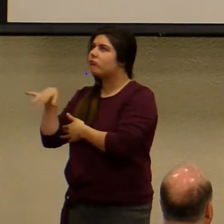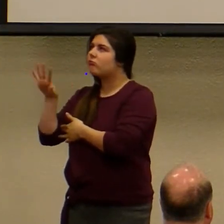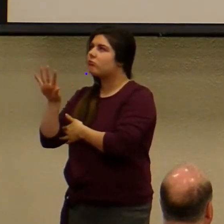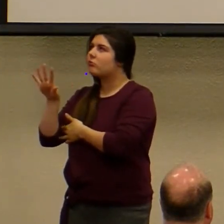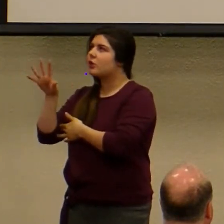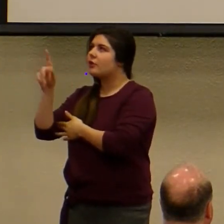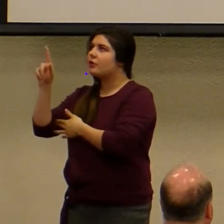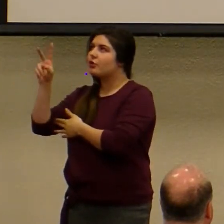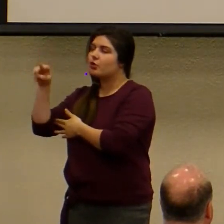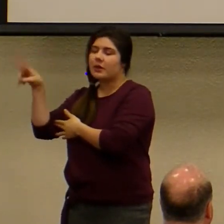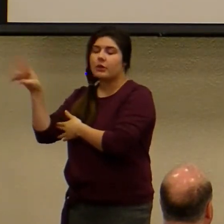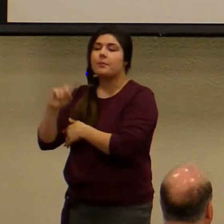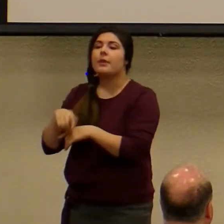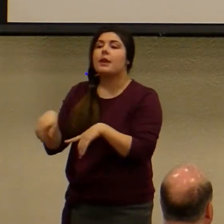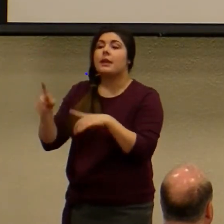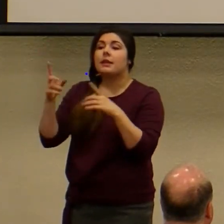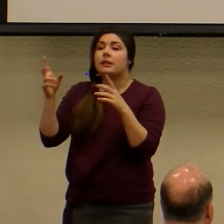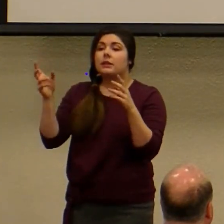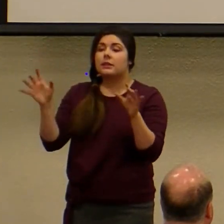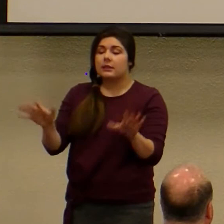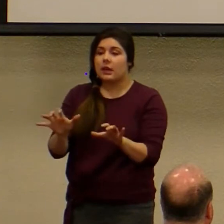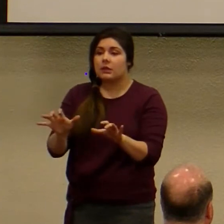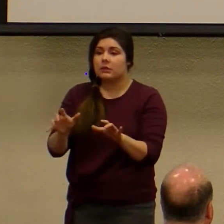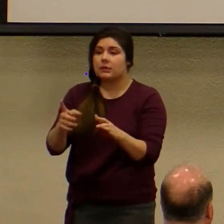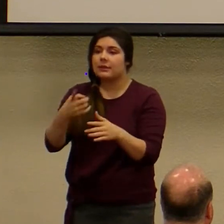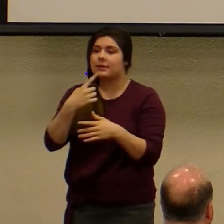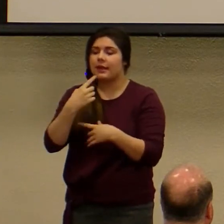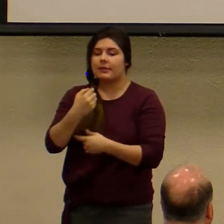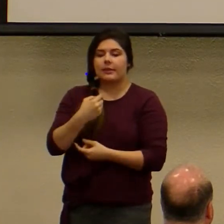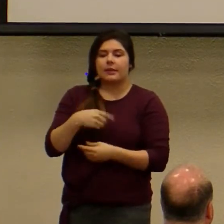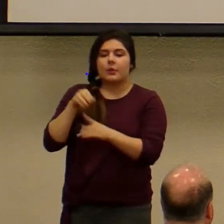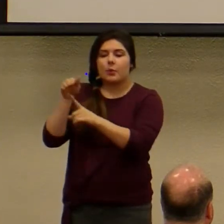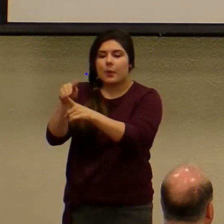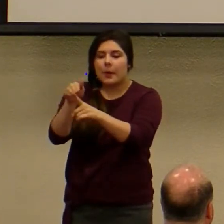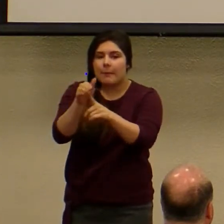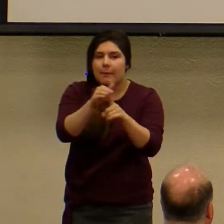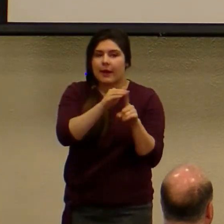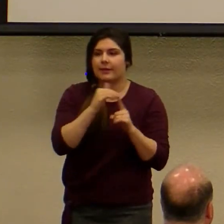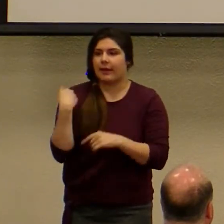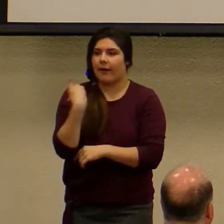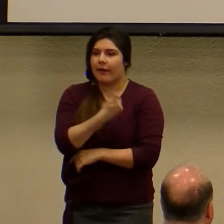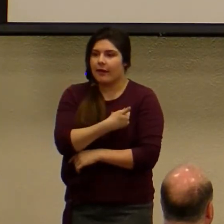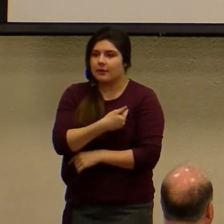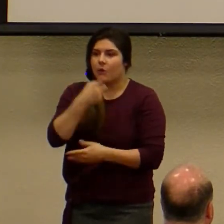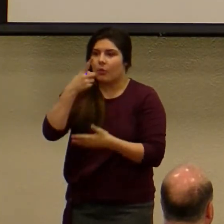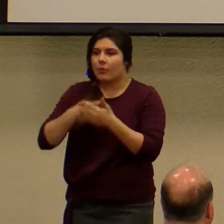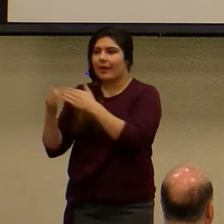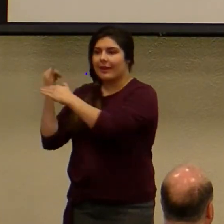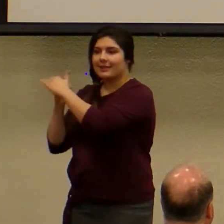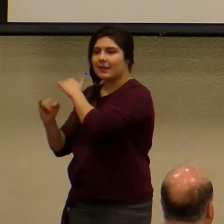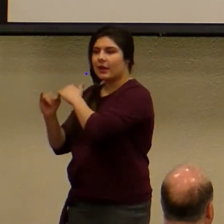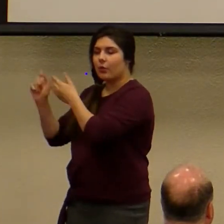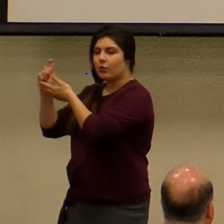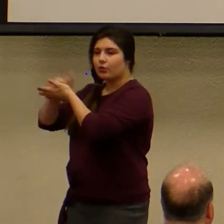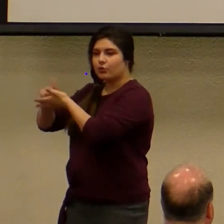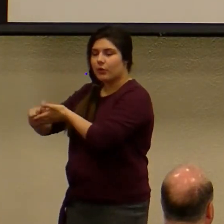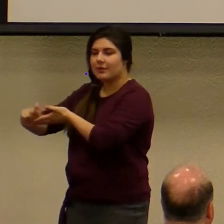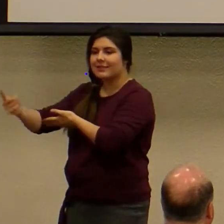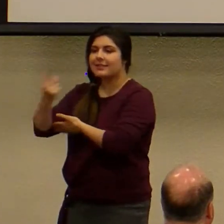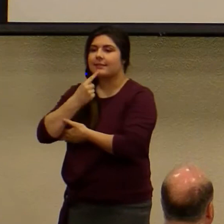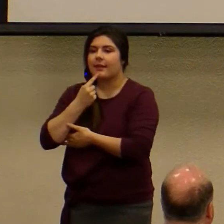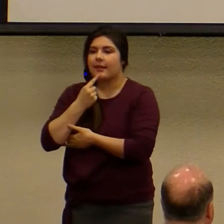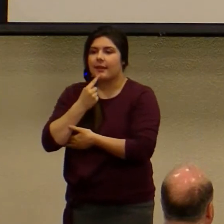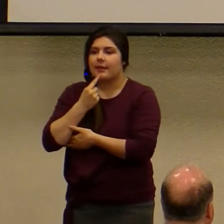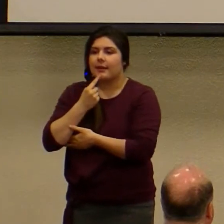number 22 or so. And this is what he does. He lets them know. He reminds you and I of what Isaiah wrote in that time, saying this,